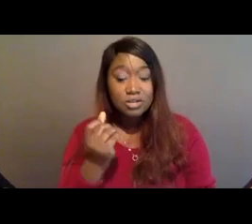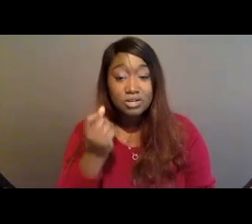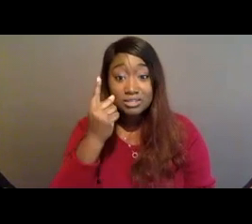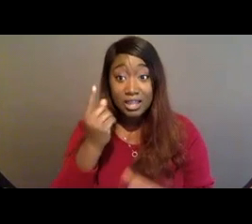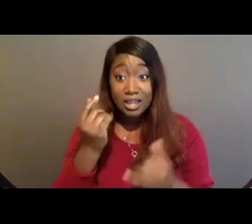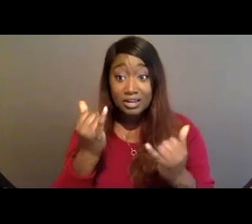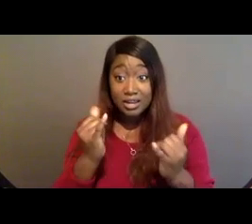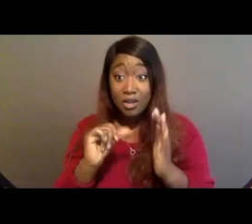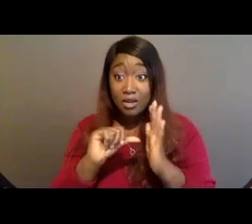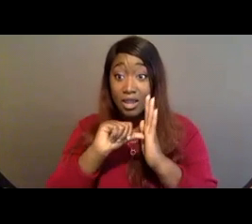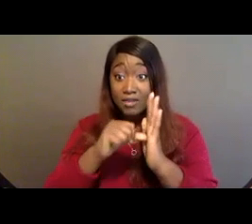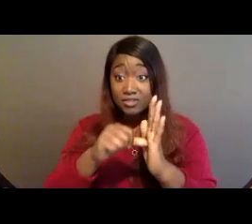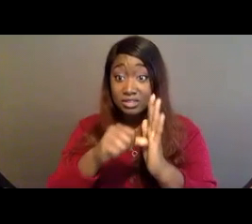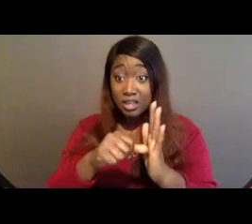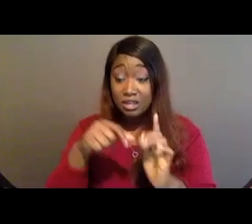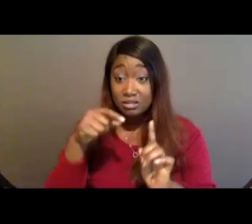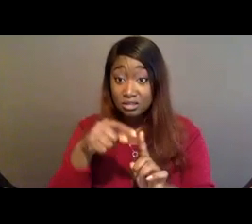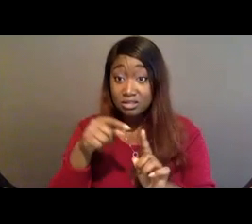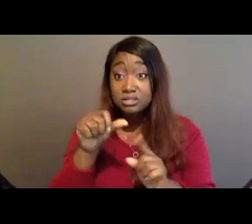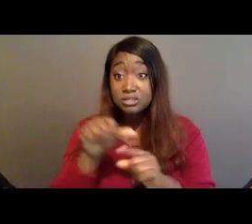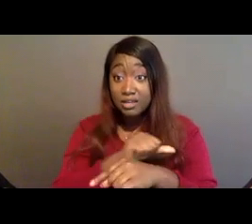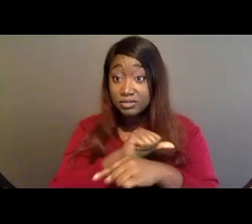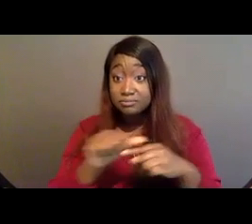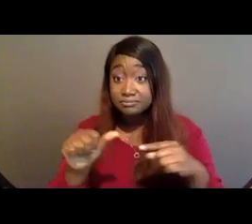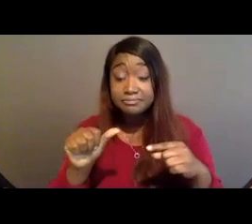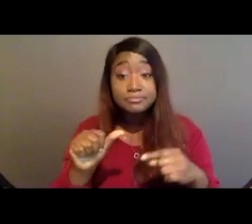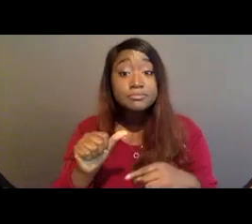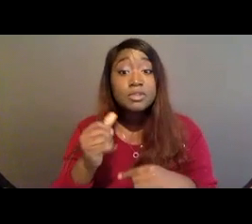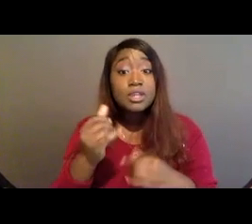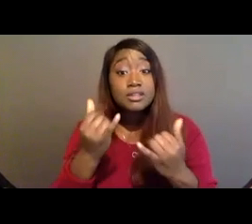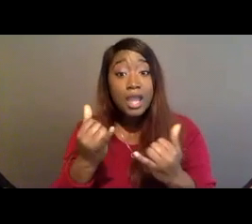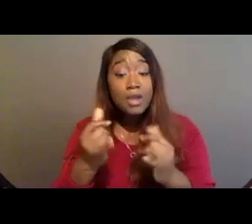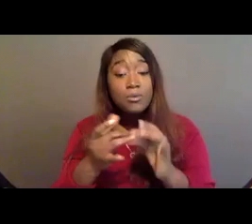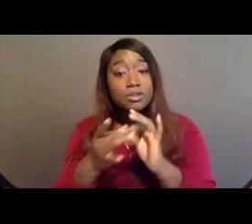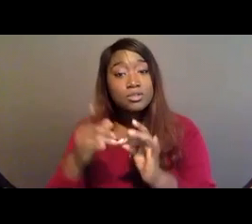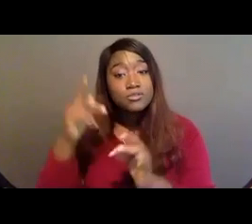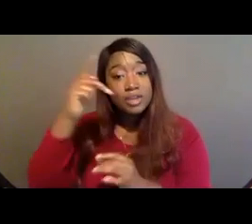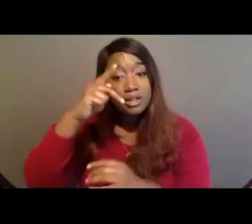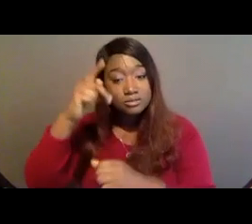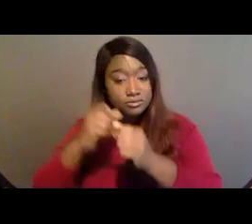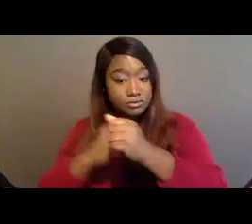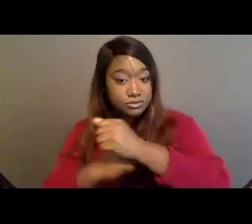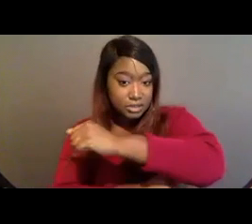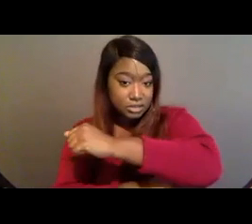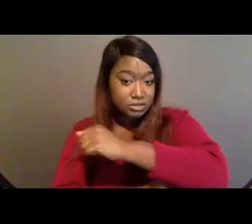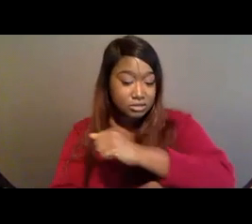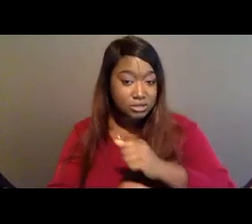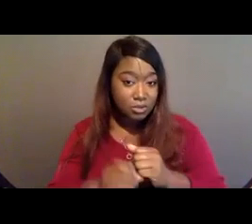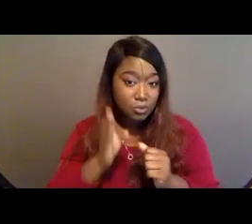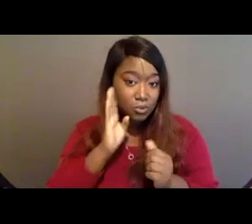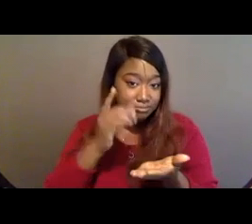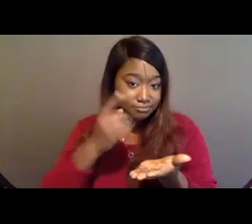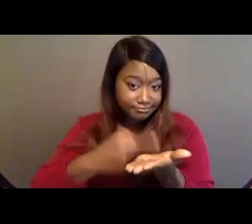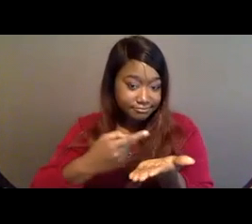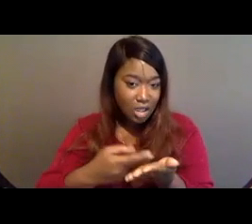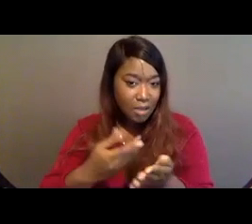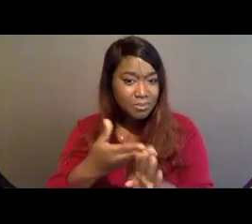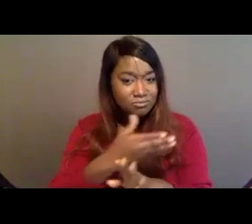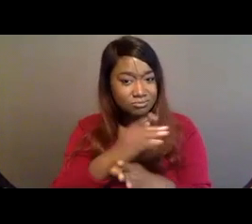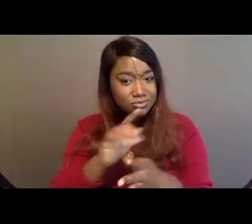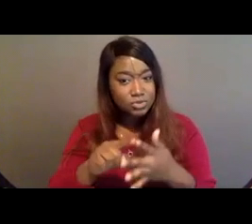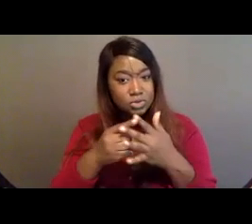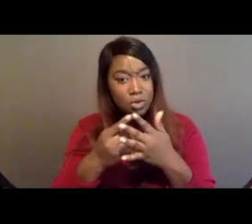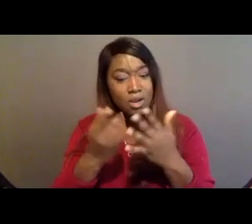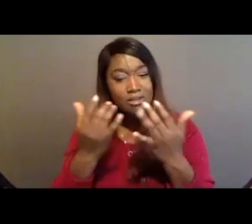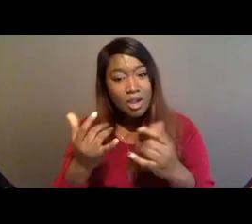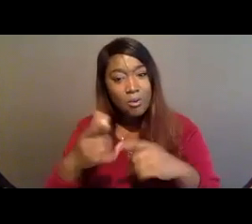this in the philosophy foundations that we go through. But before we go there, I want to sort of pause for a